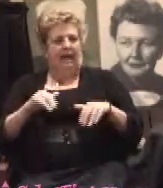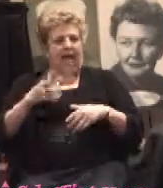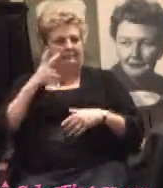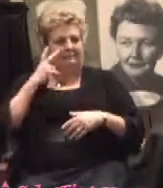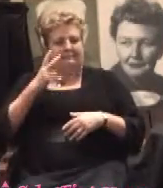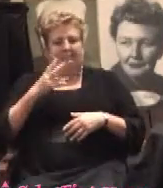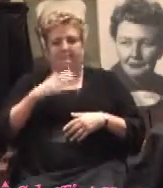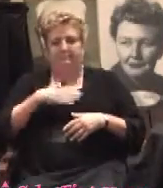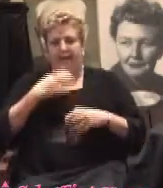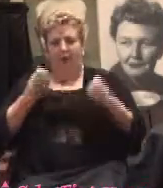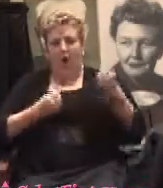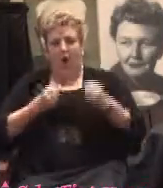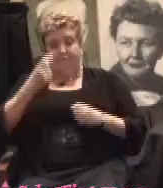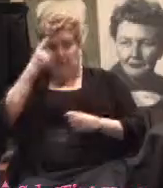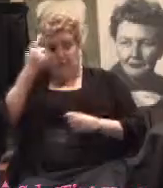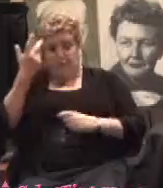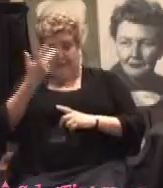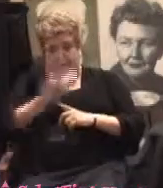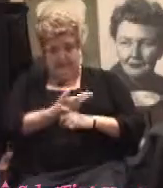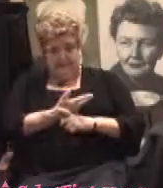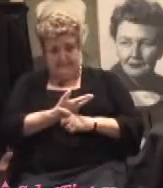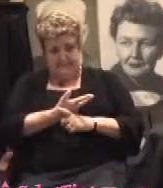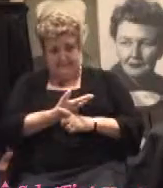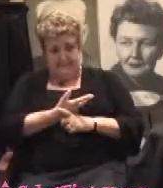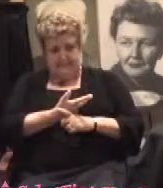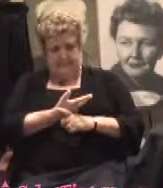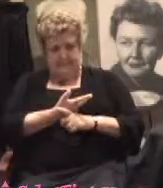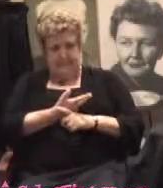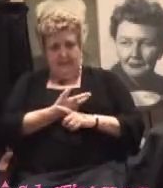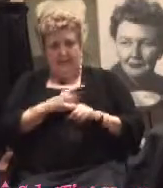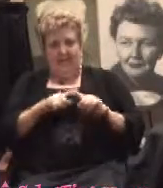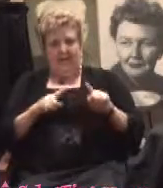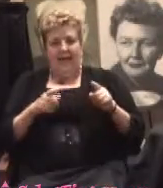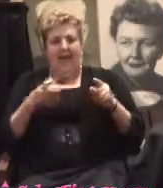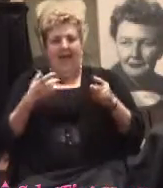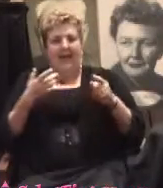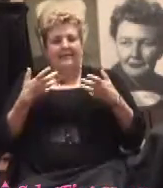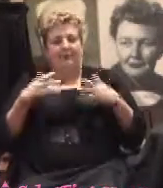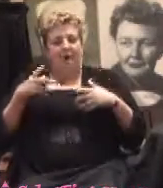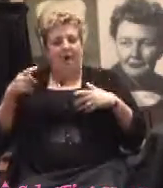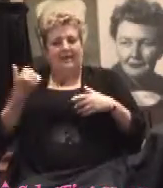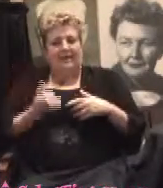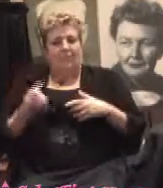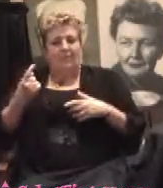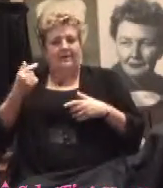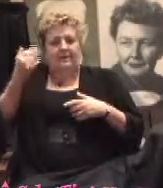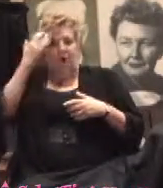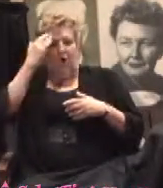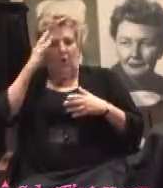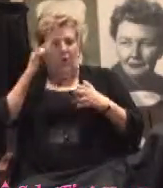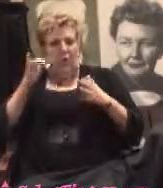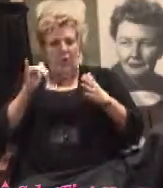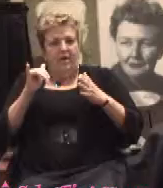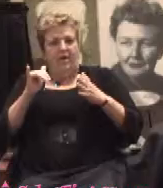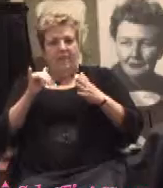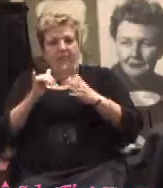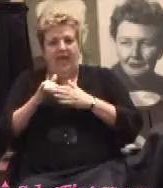3 months, but I didn't want them to know that I didn't have a car. So I walked out the employee parking lot and slammed the door. And